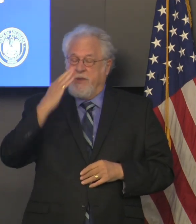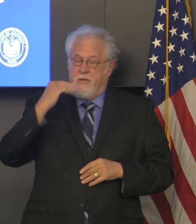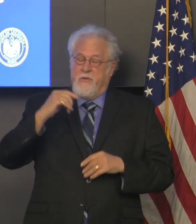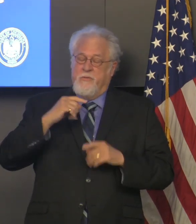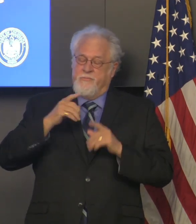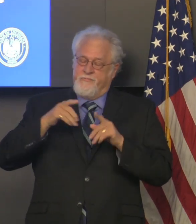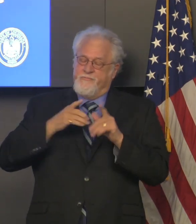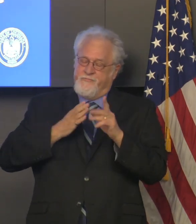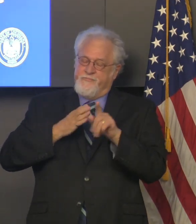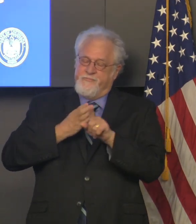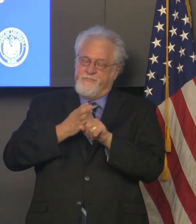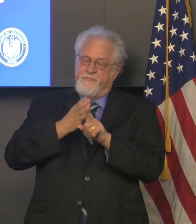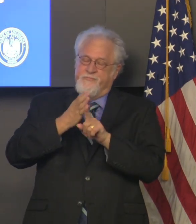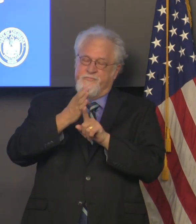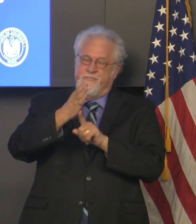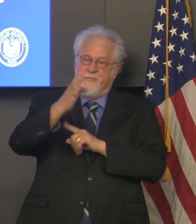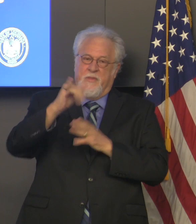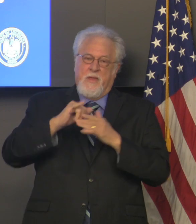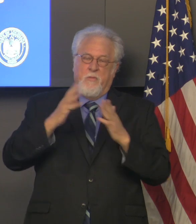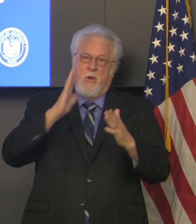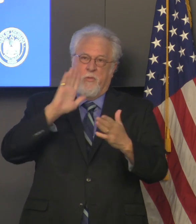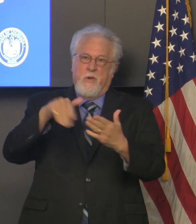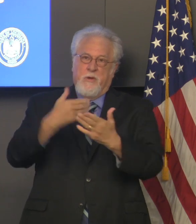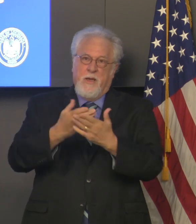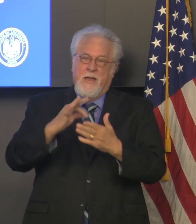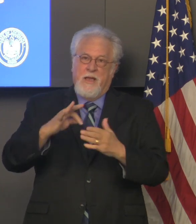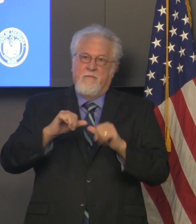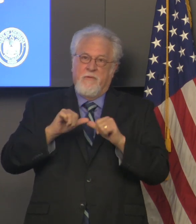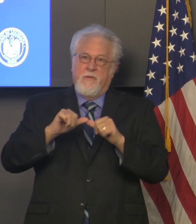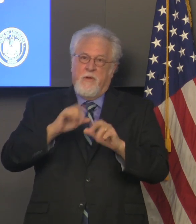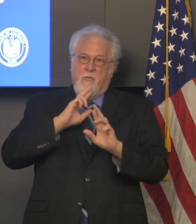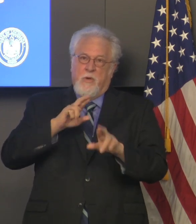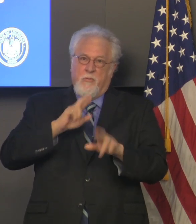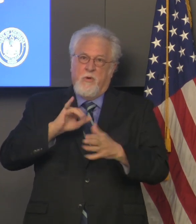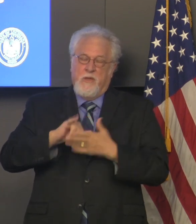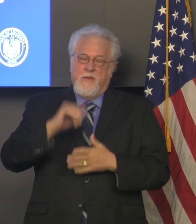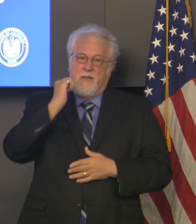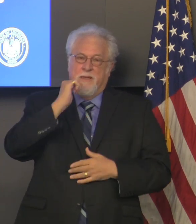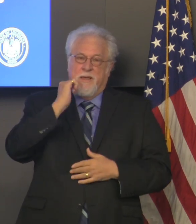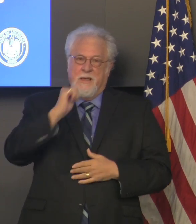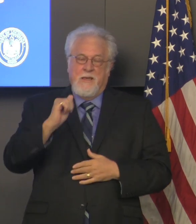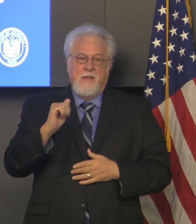last couple of weeks and would get there if we kept reporting those daily